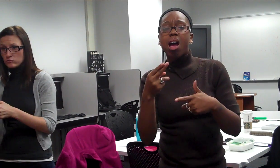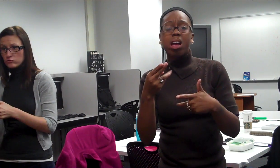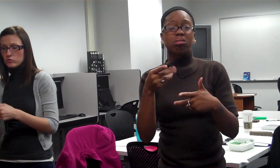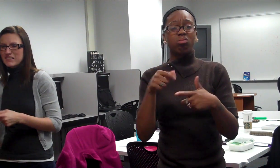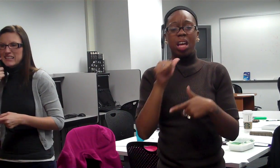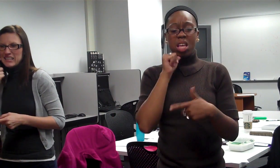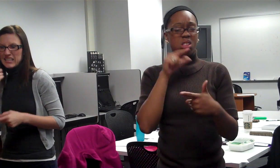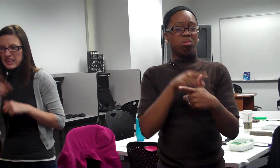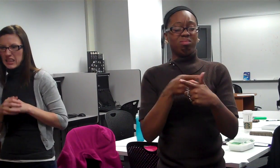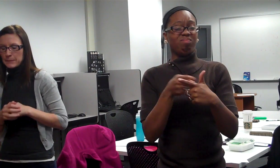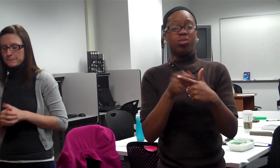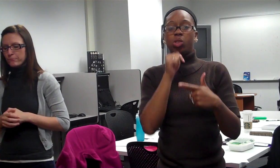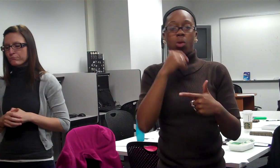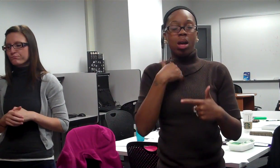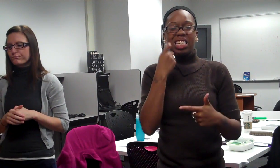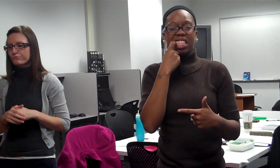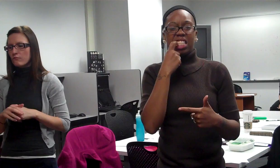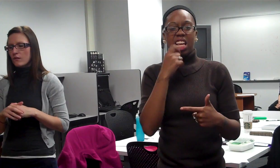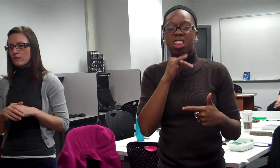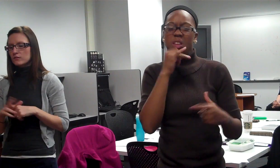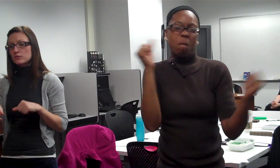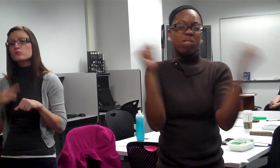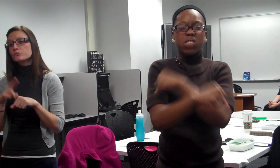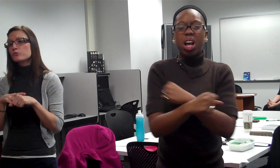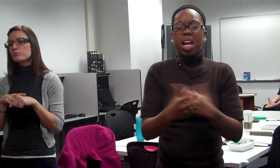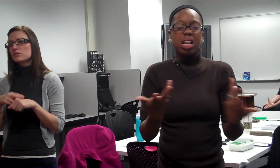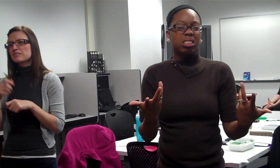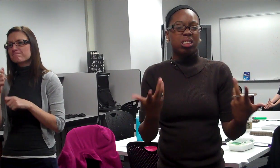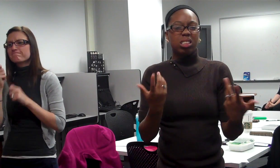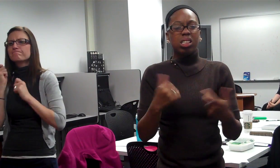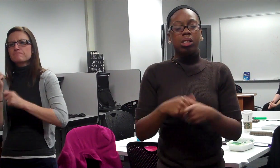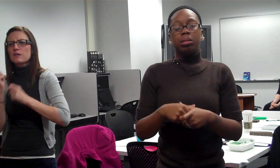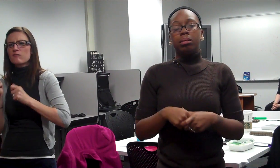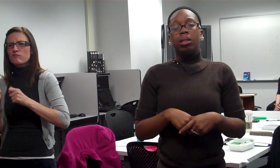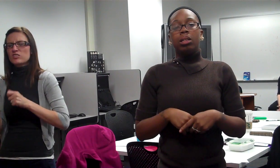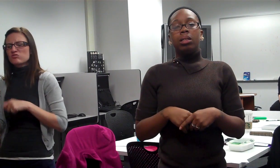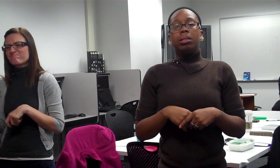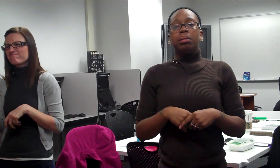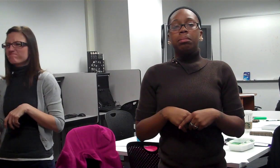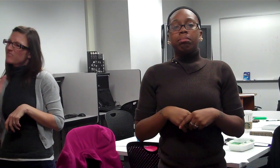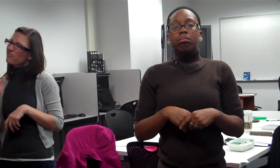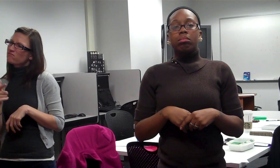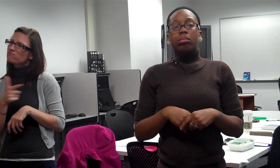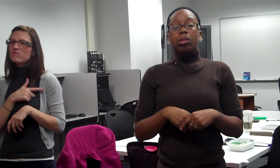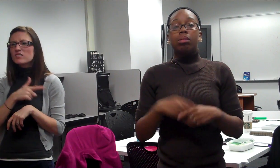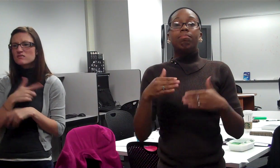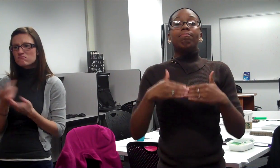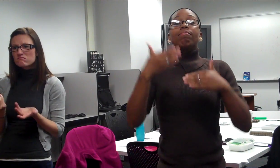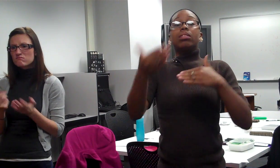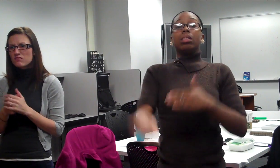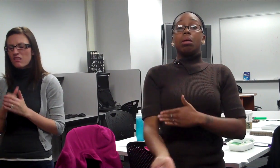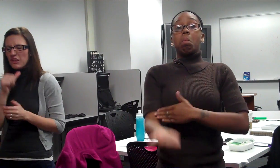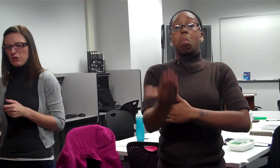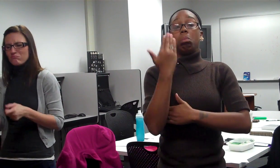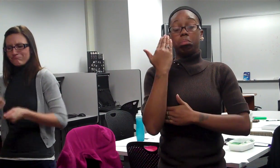don't fight and pull on your reel very much. So we go back out the next morning, and no more than 2 casts